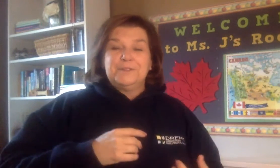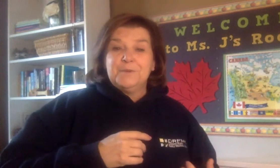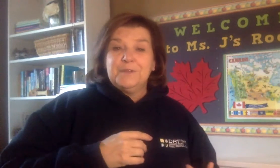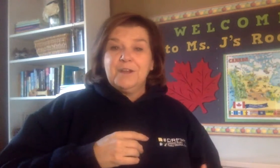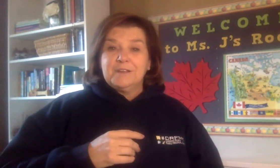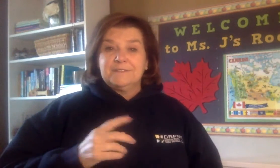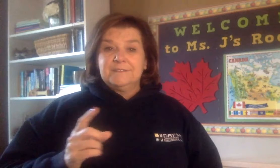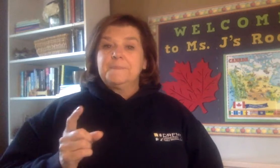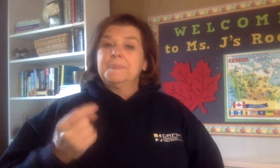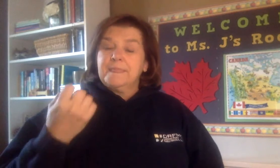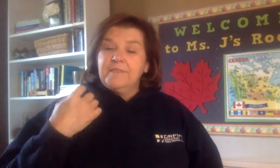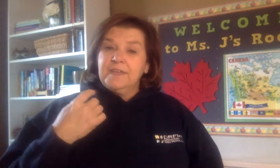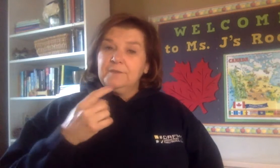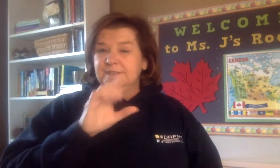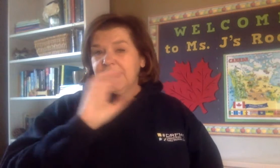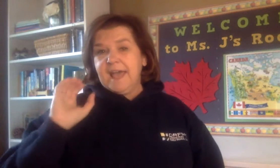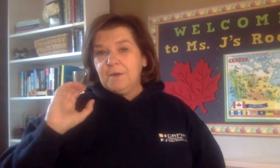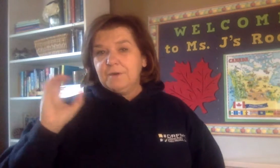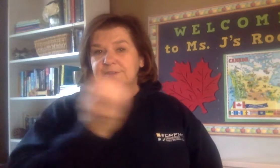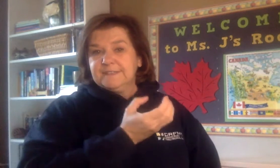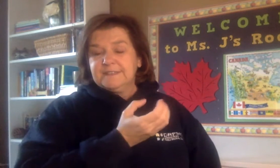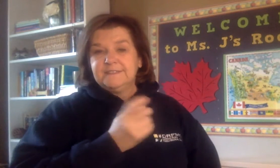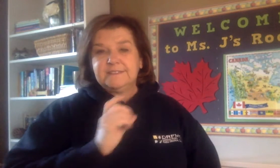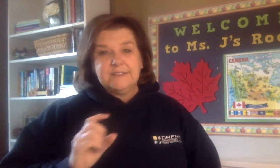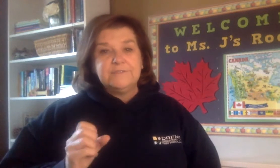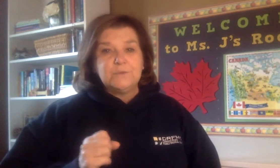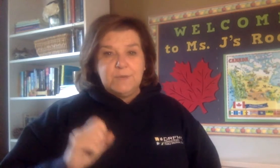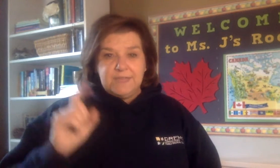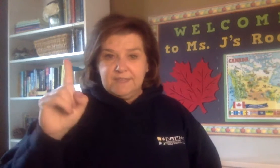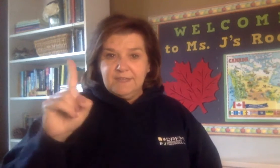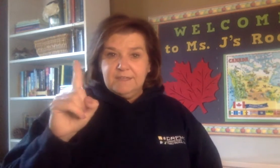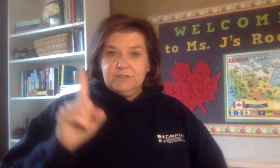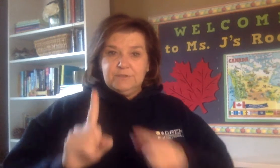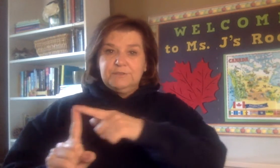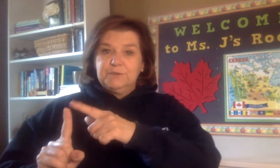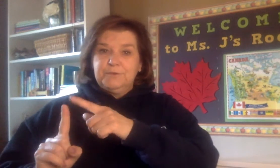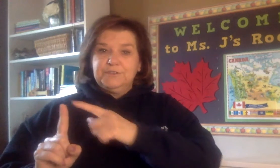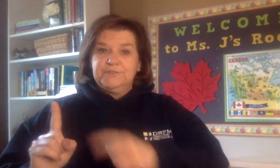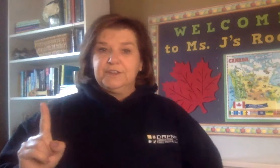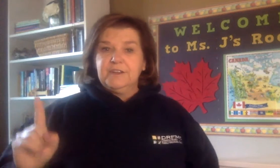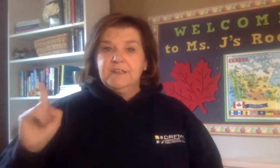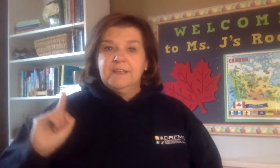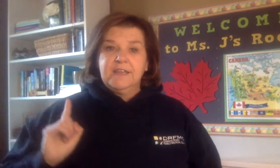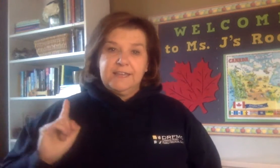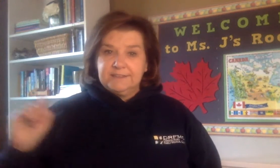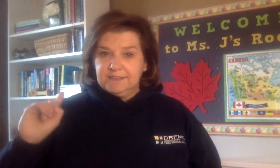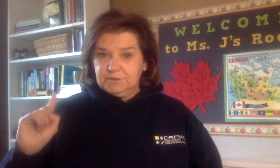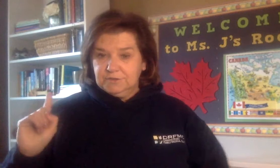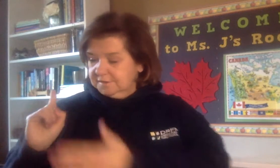glowing hearts. And then we did our was like this. The sign for we, you use your pointer finger. Again, touch the